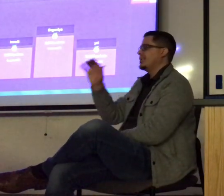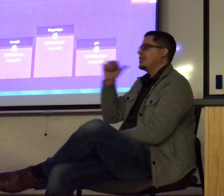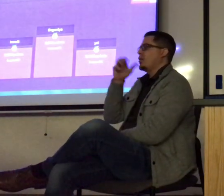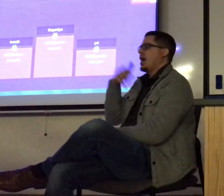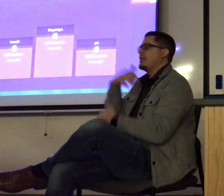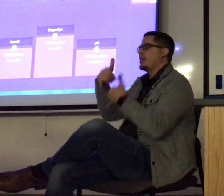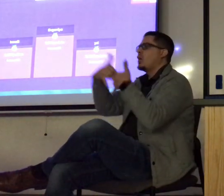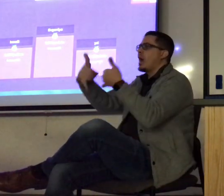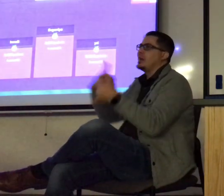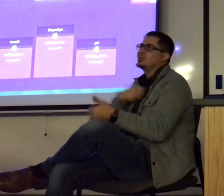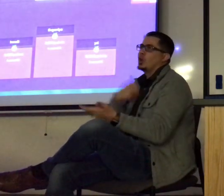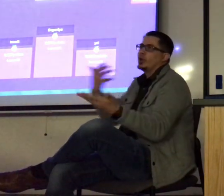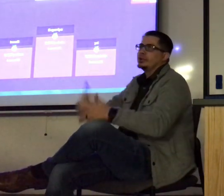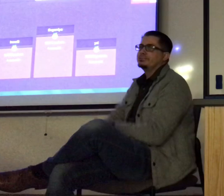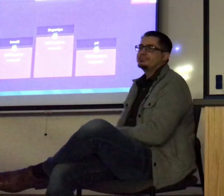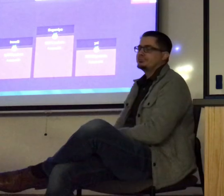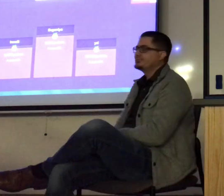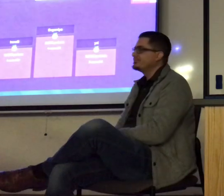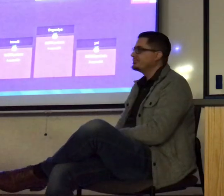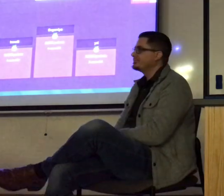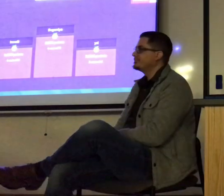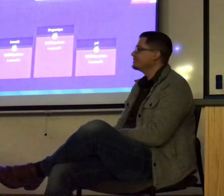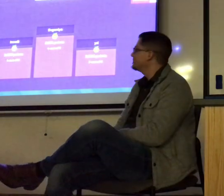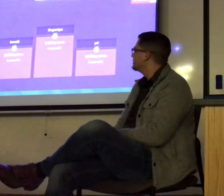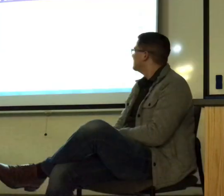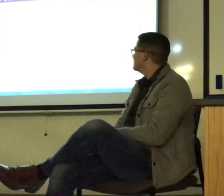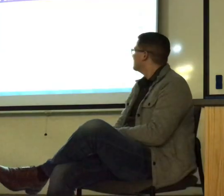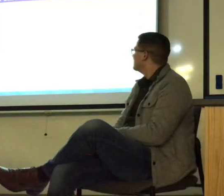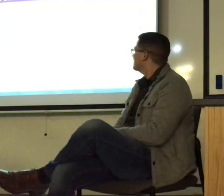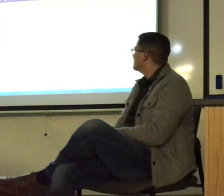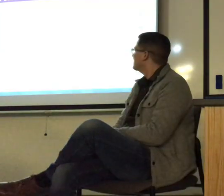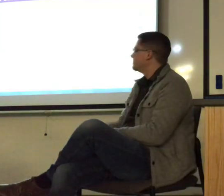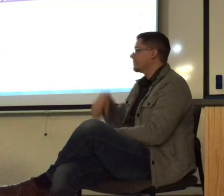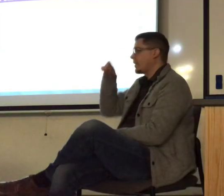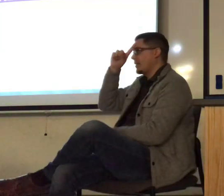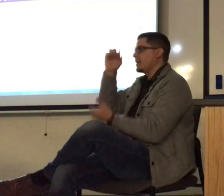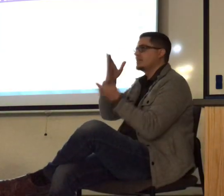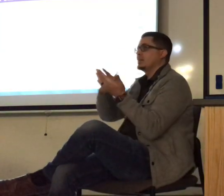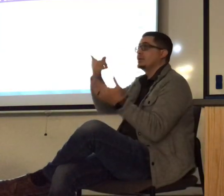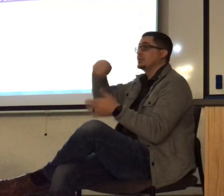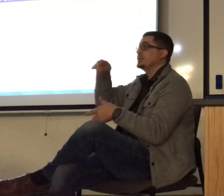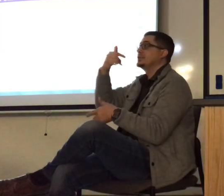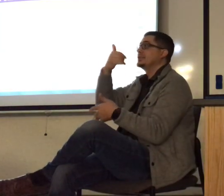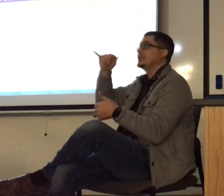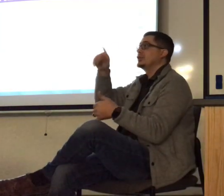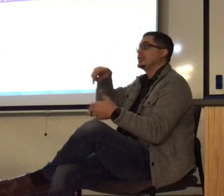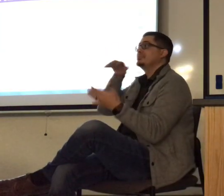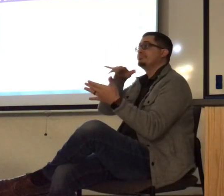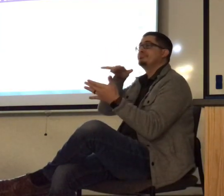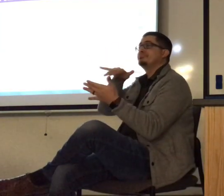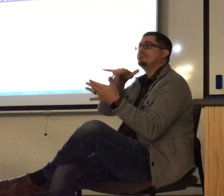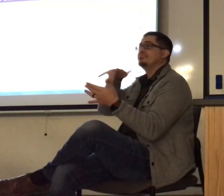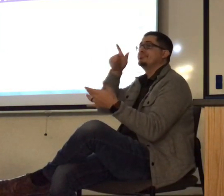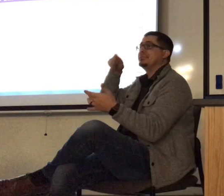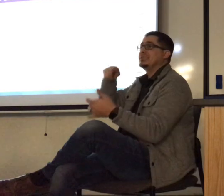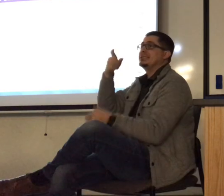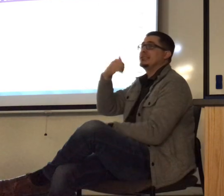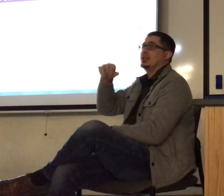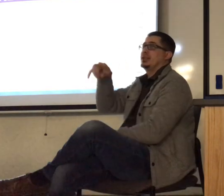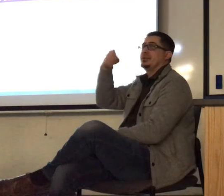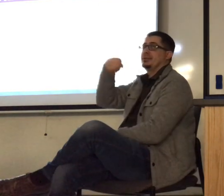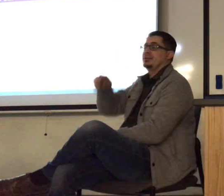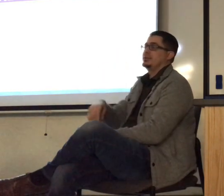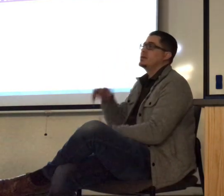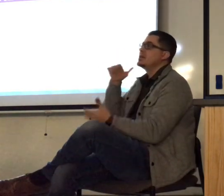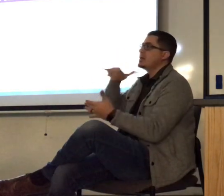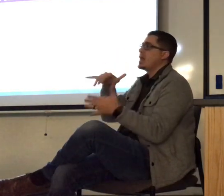time I will. Sorry. But I think some of you still have to study that. Okay?